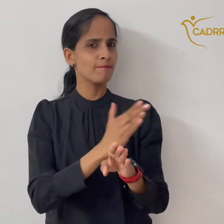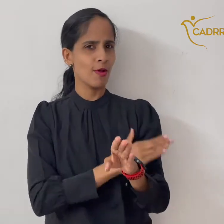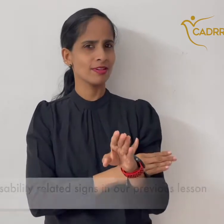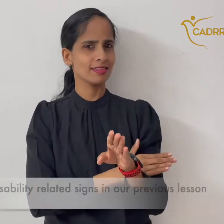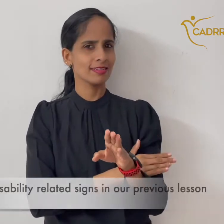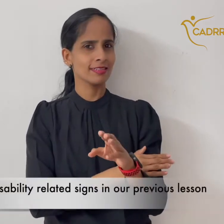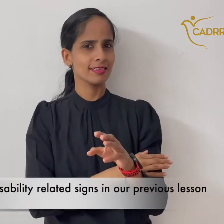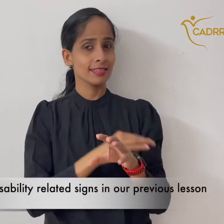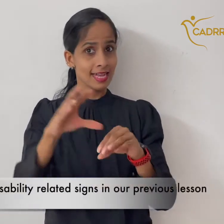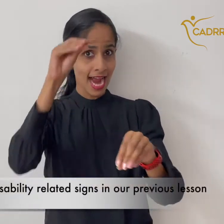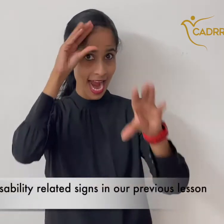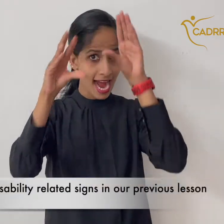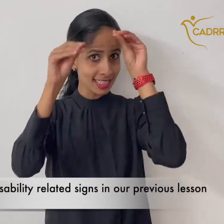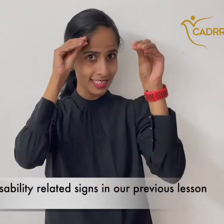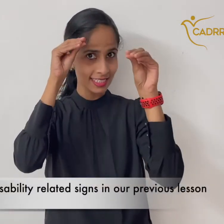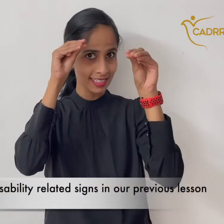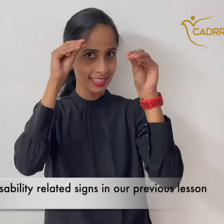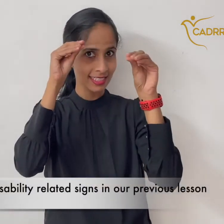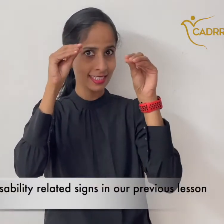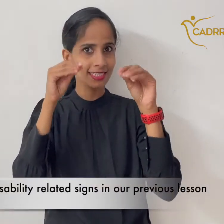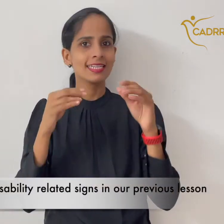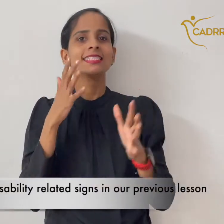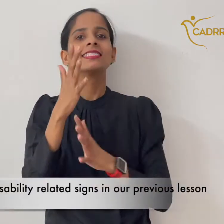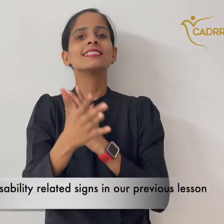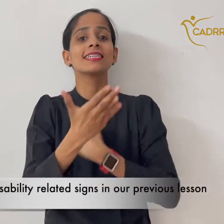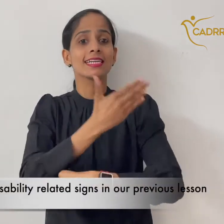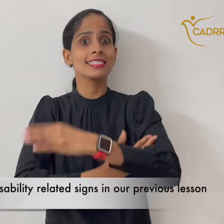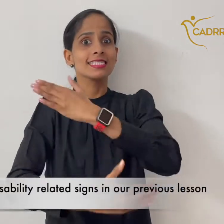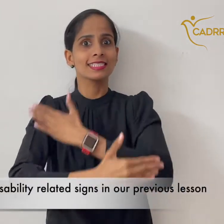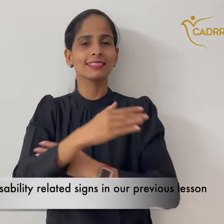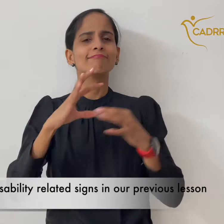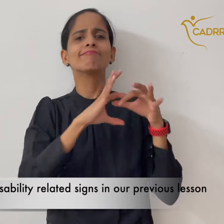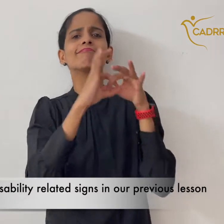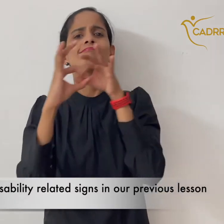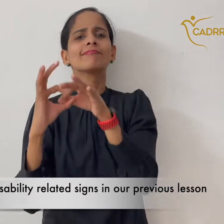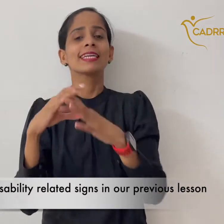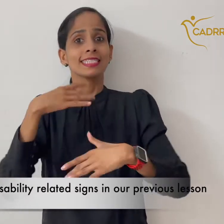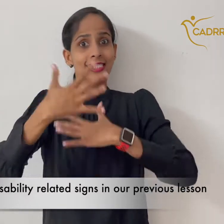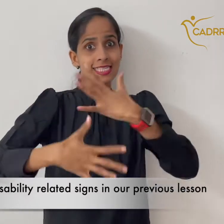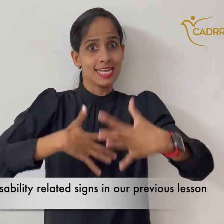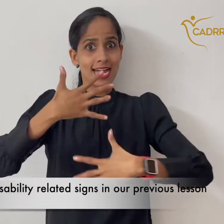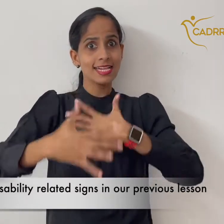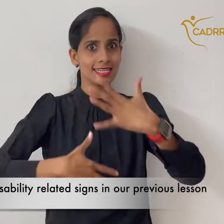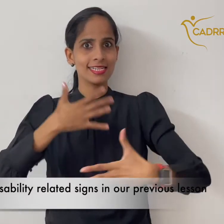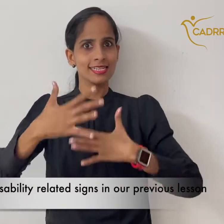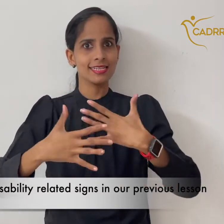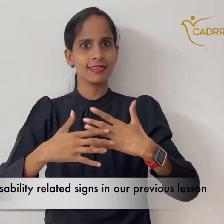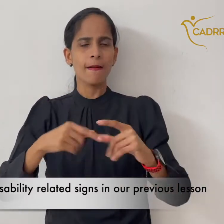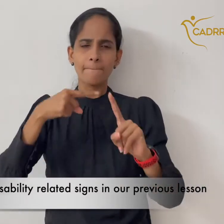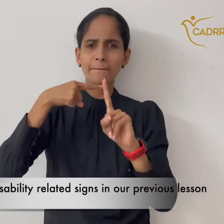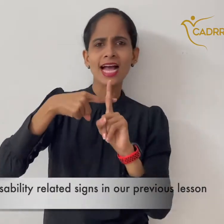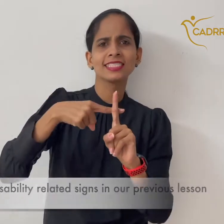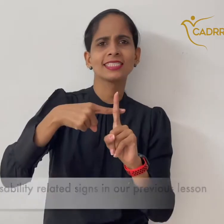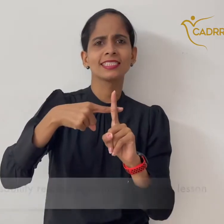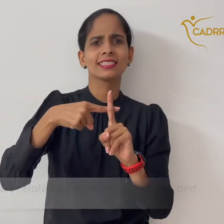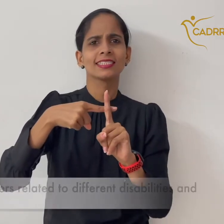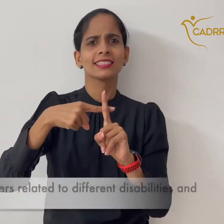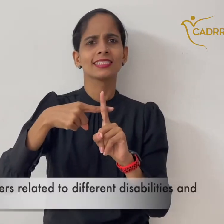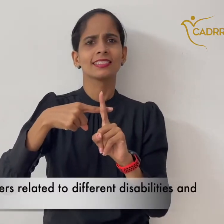We had learned disability related science in our previous lesson,